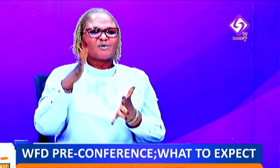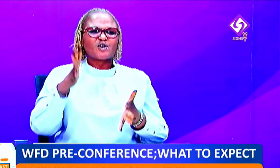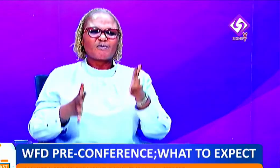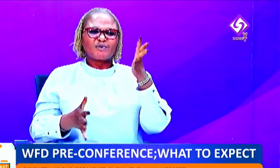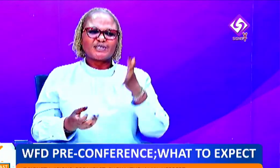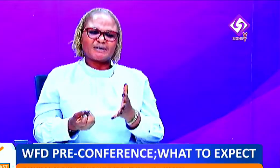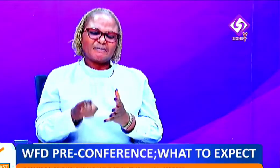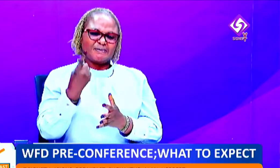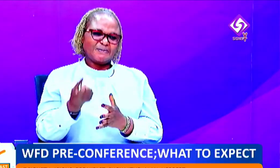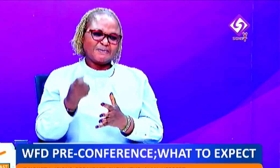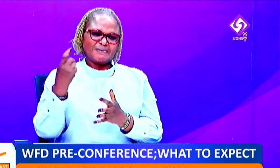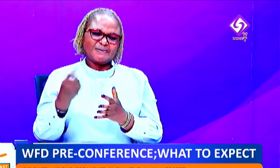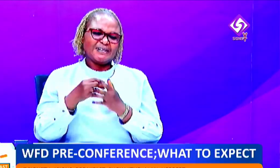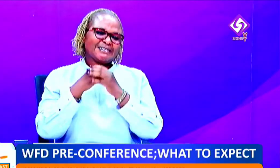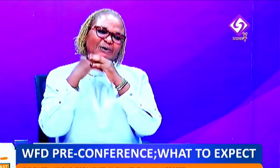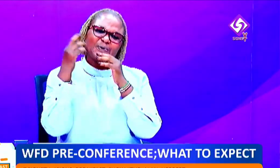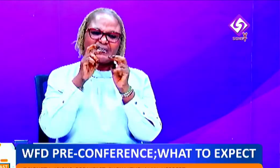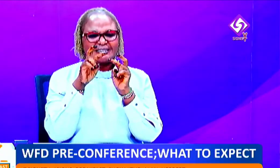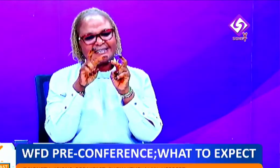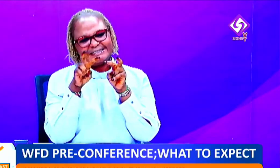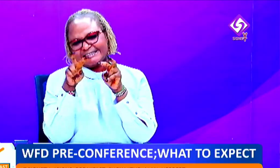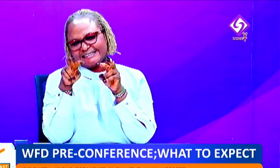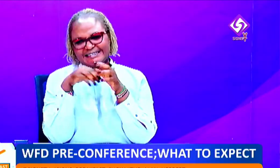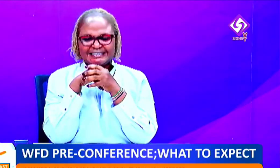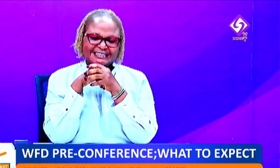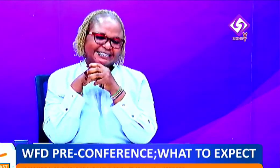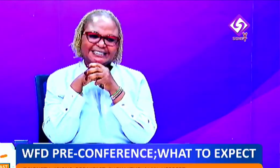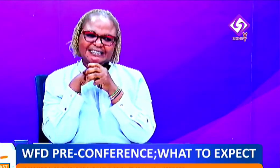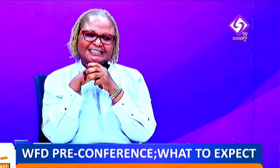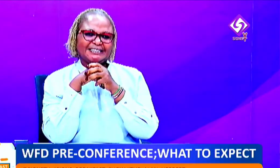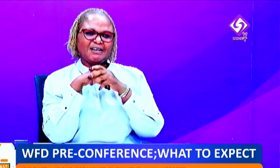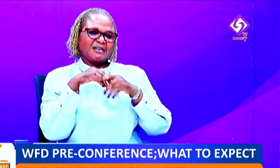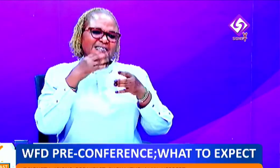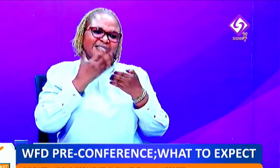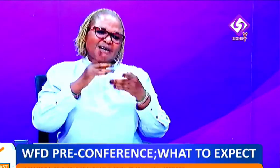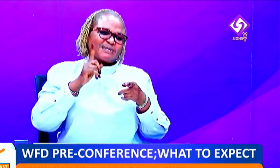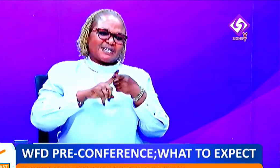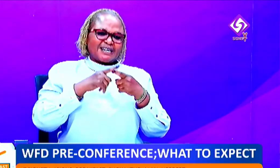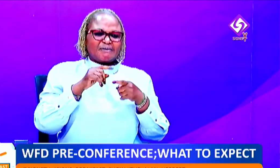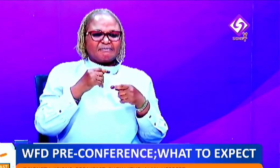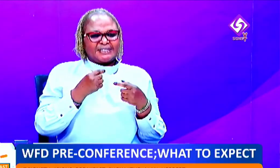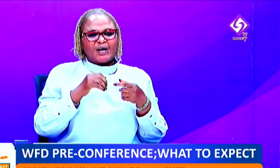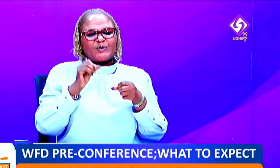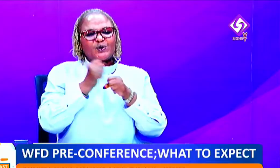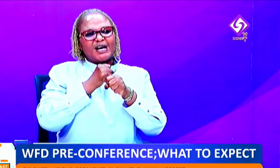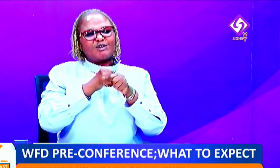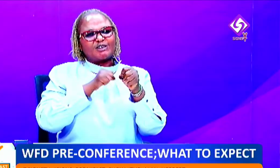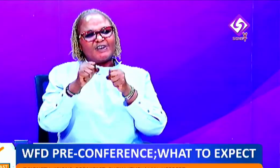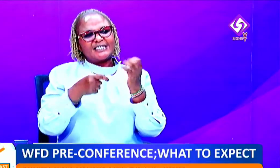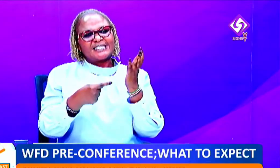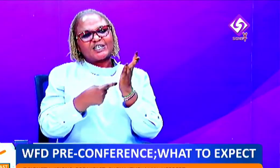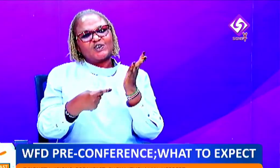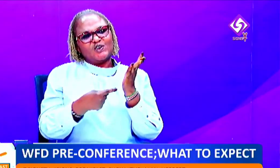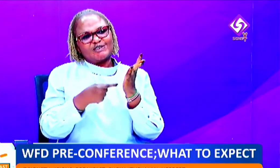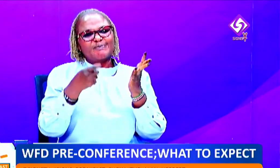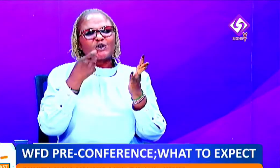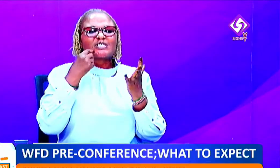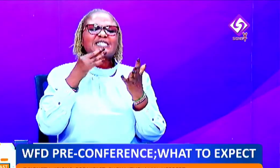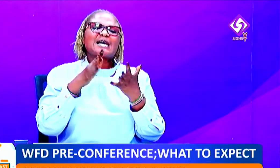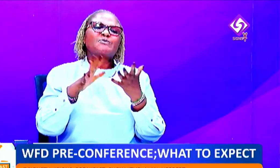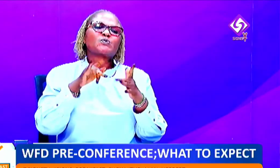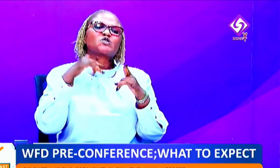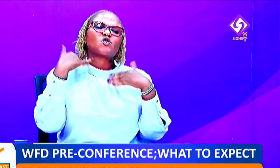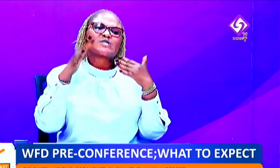Technology, you know, like you're saying, the bots, we are looking at it and we are wondering as a community, because at the same time, you cannot